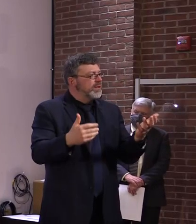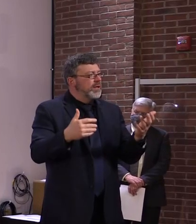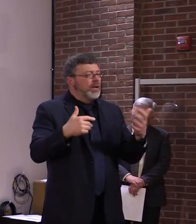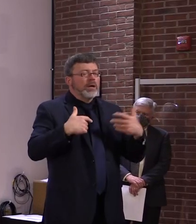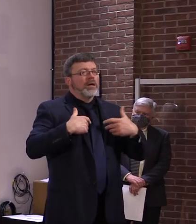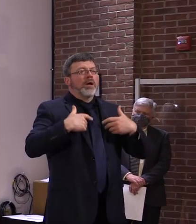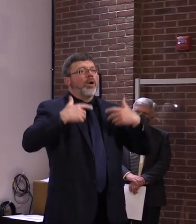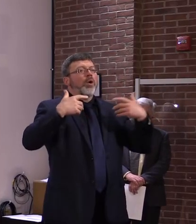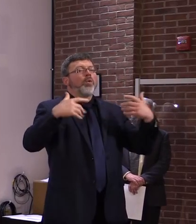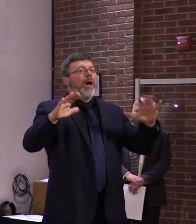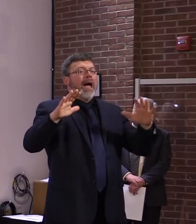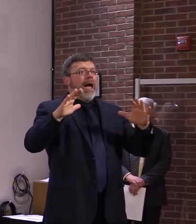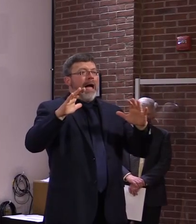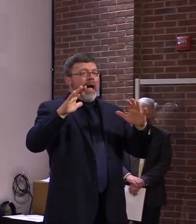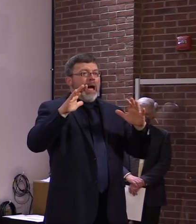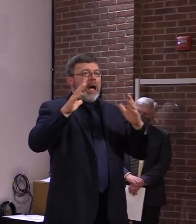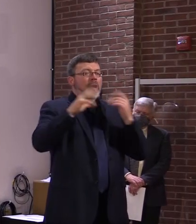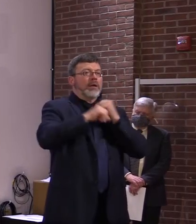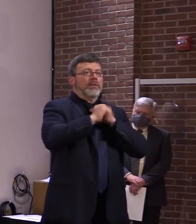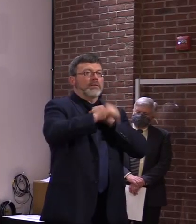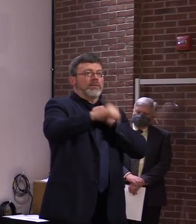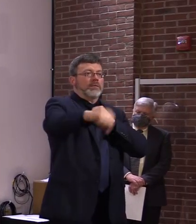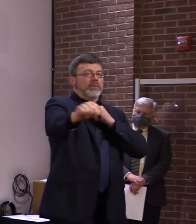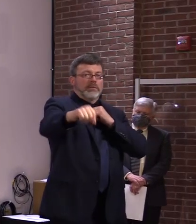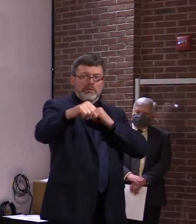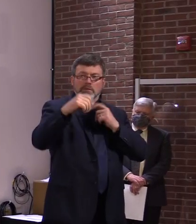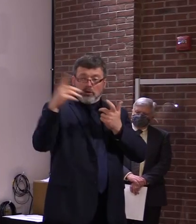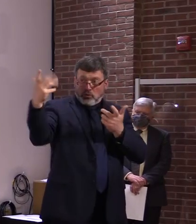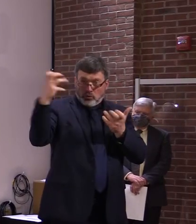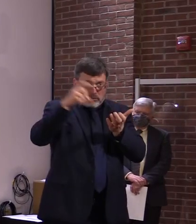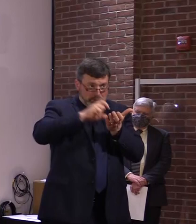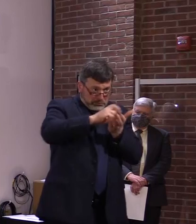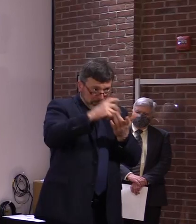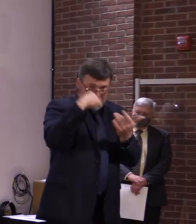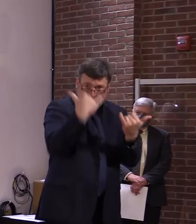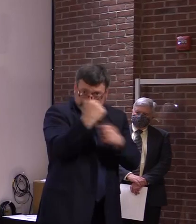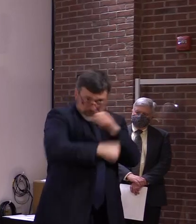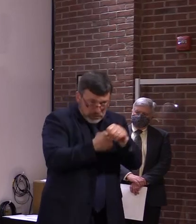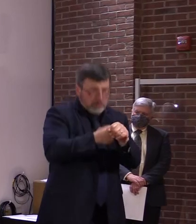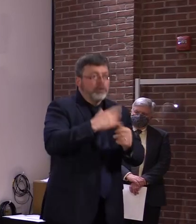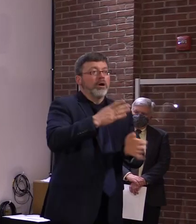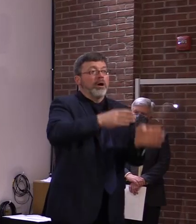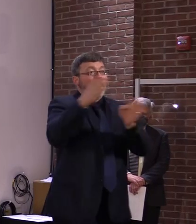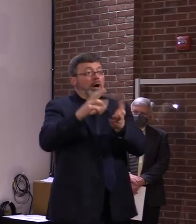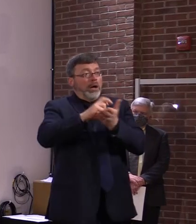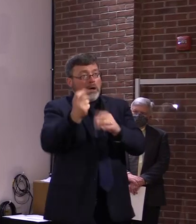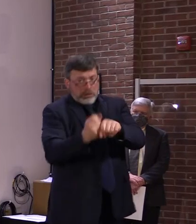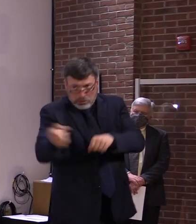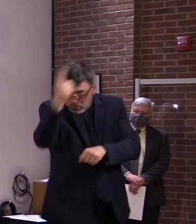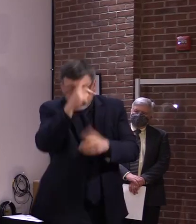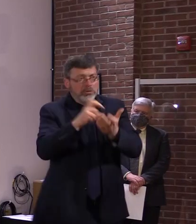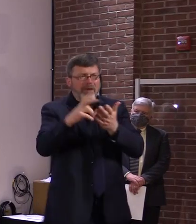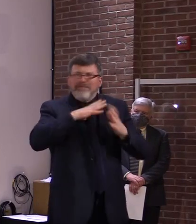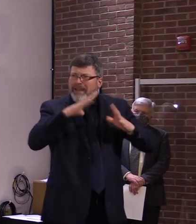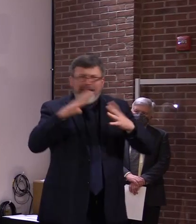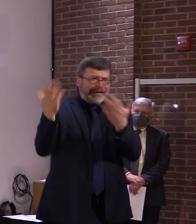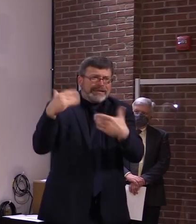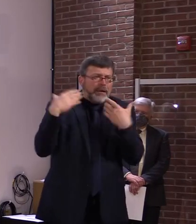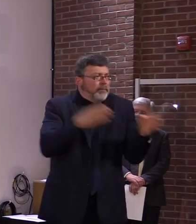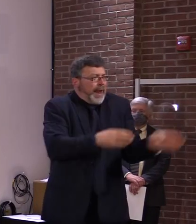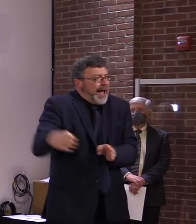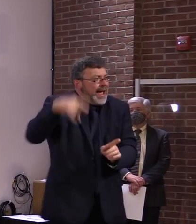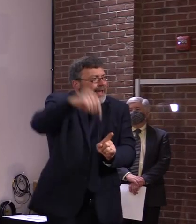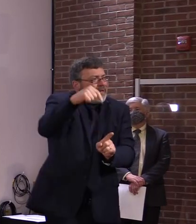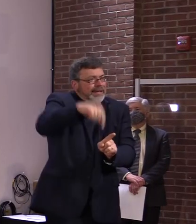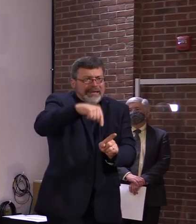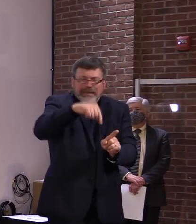Vermont in monumental ways, really transformative. So that's what we're looking for. They don't go beyond, they